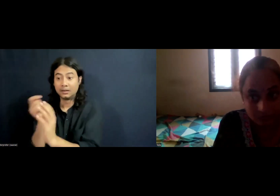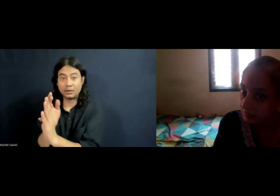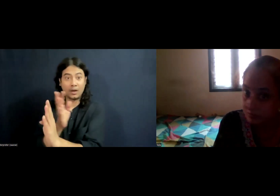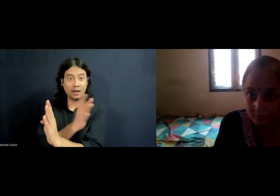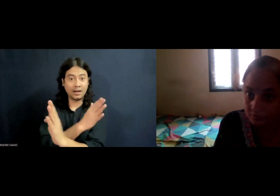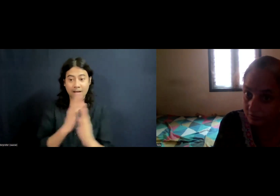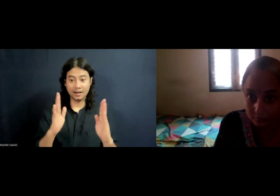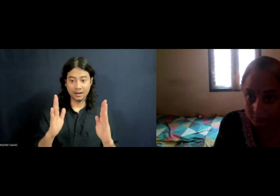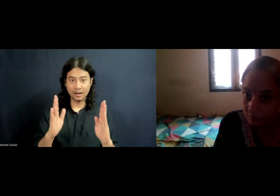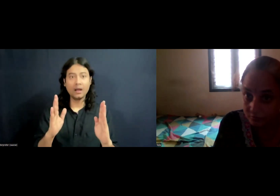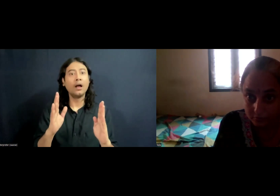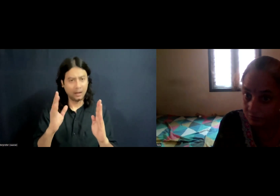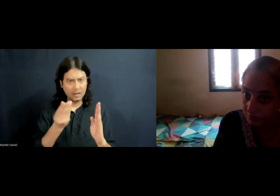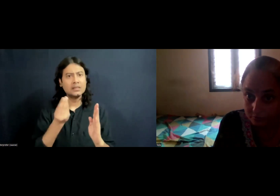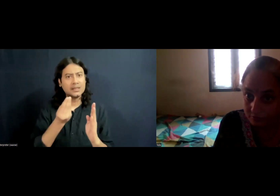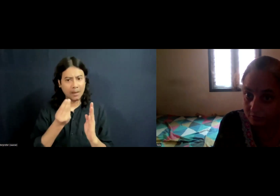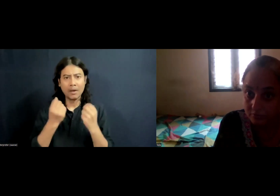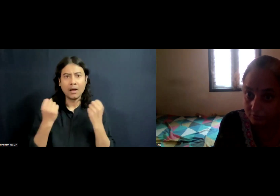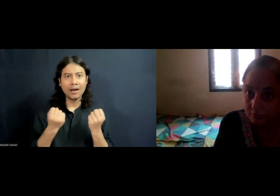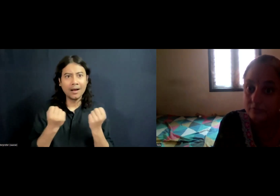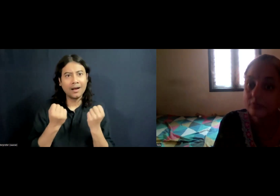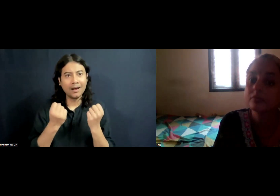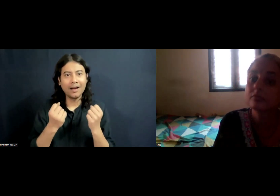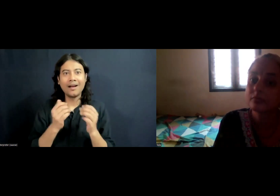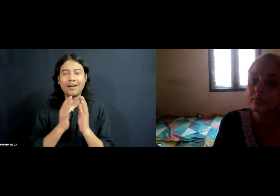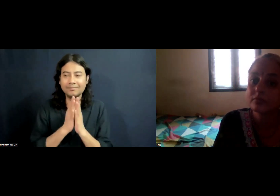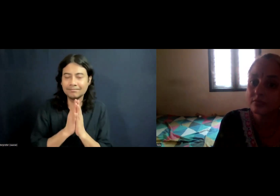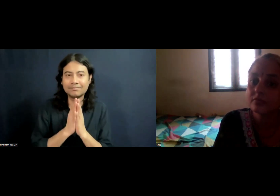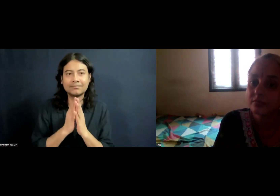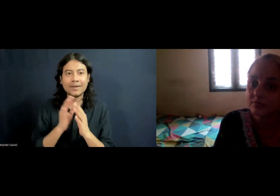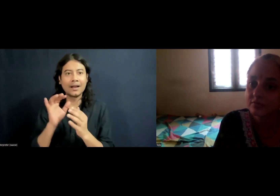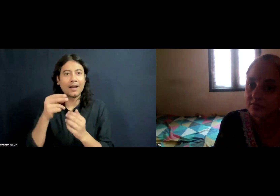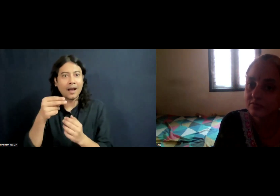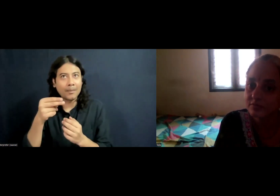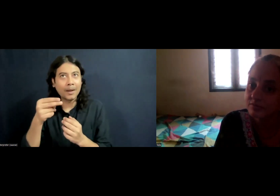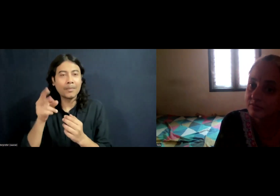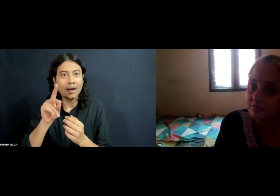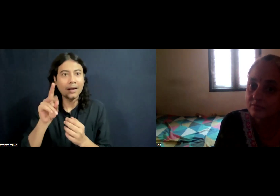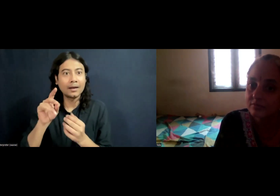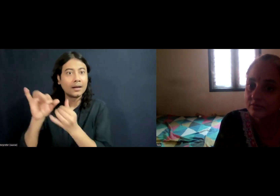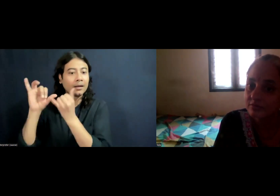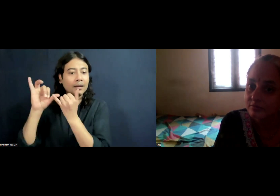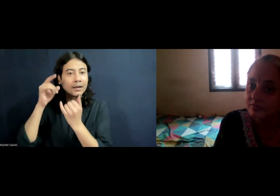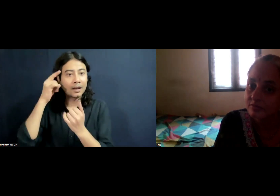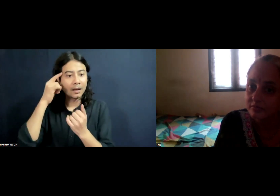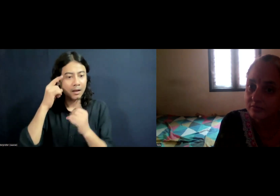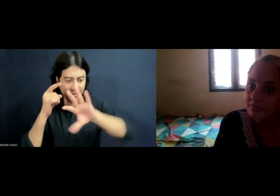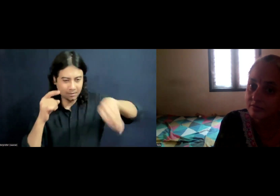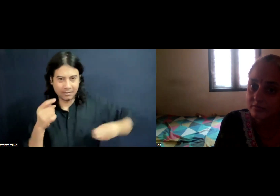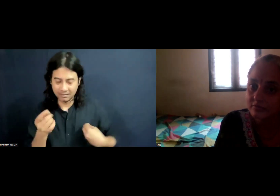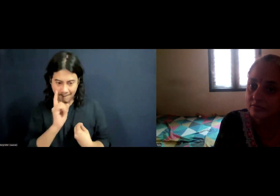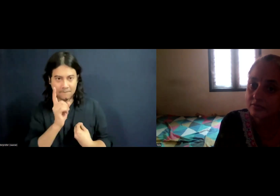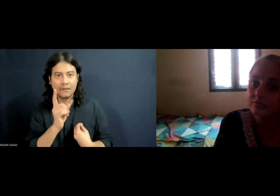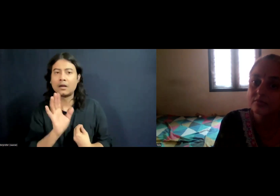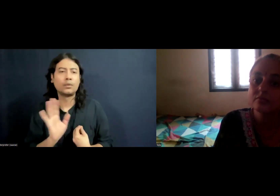will continue. But whatever little he has done, Krishna will not forget that. He will get result, benefit of that.